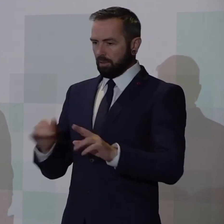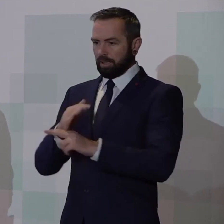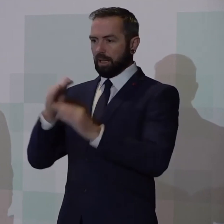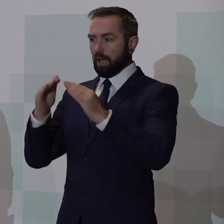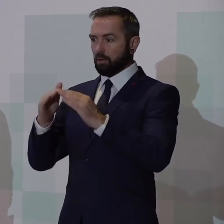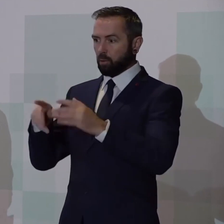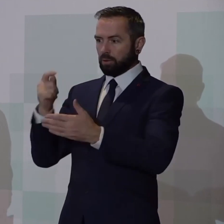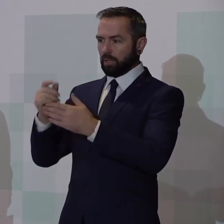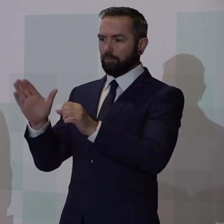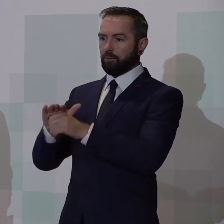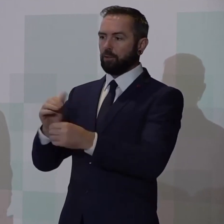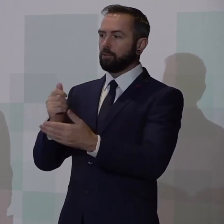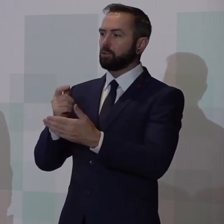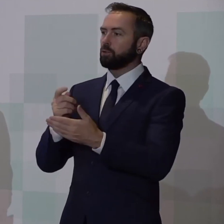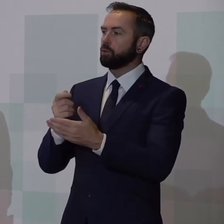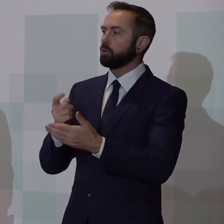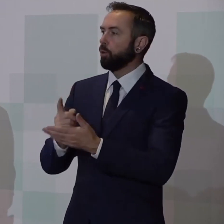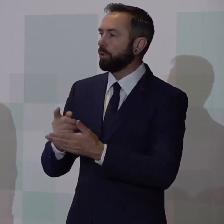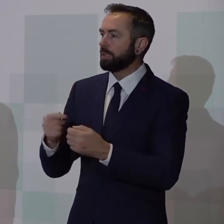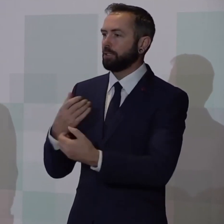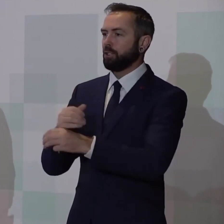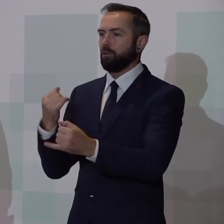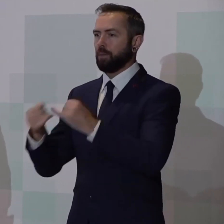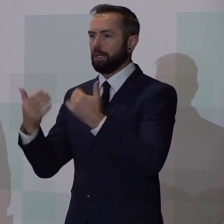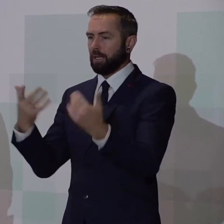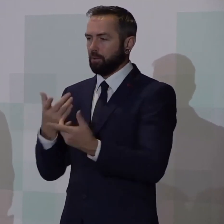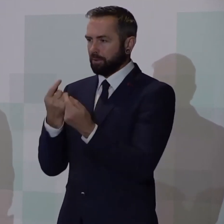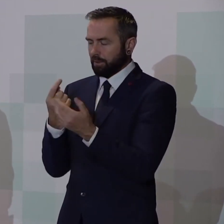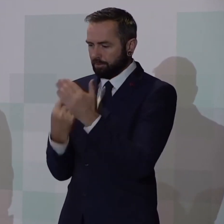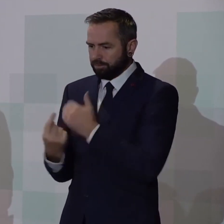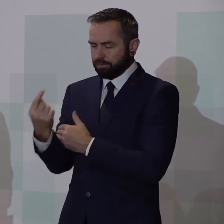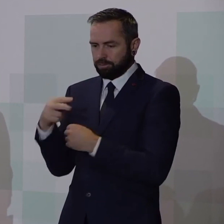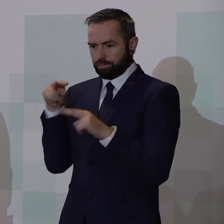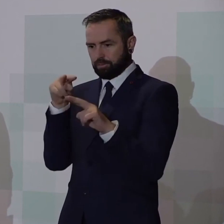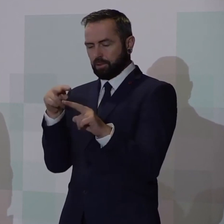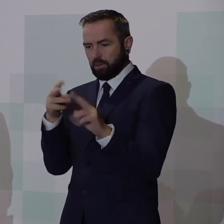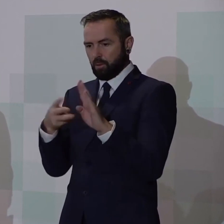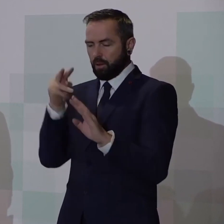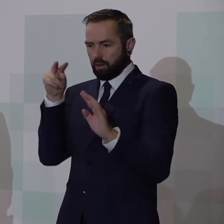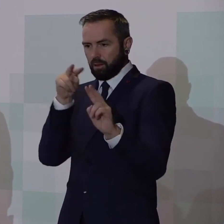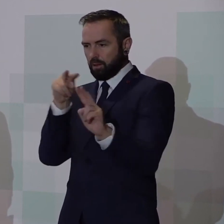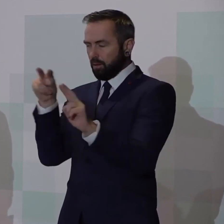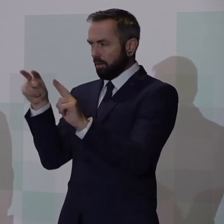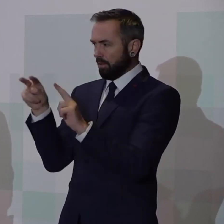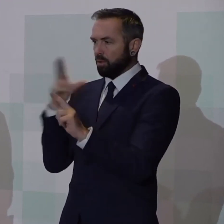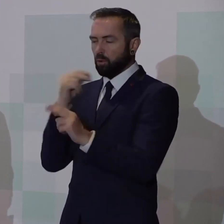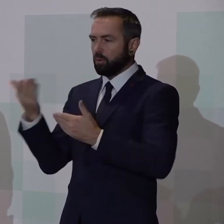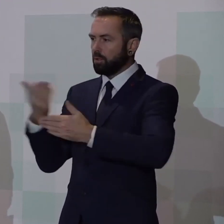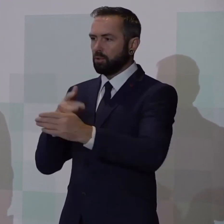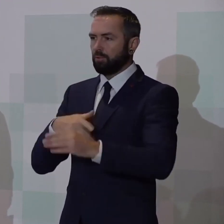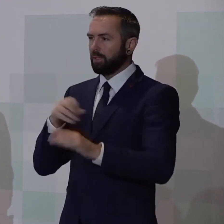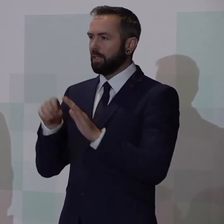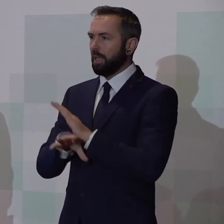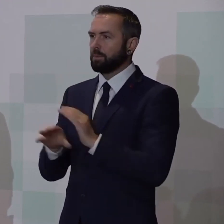full of toys and children playing and children laughing and crying, and now you're sitting on your own and staring at the four walls with no one to talk to, feeling empty and